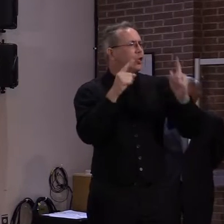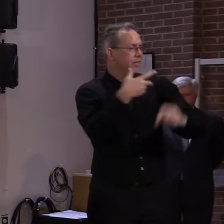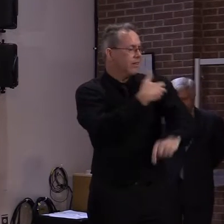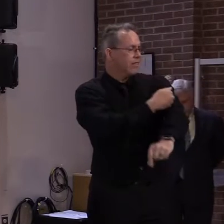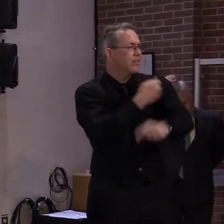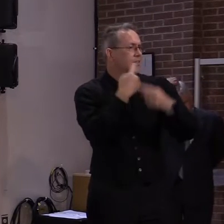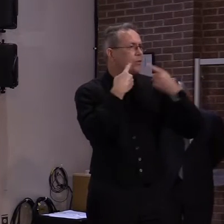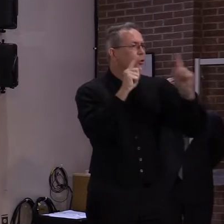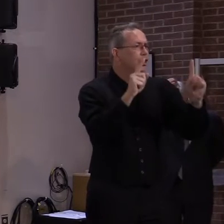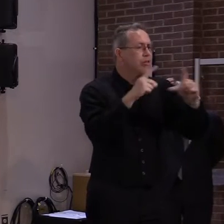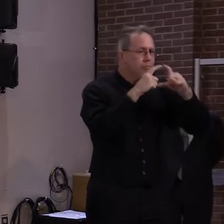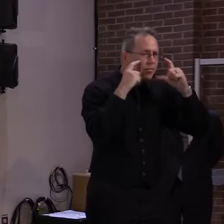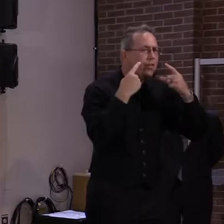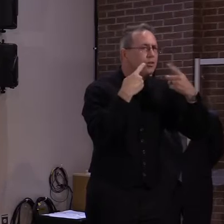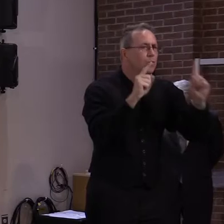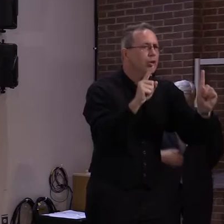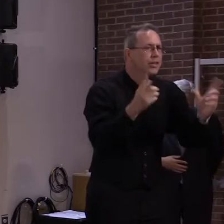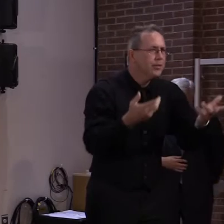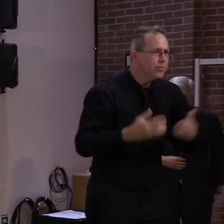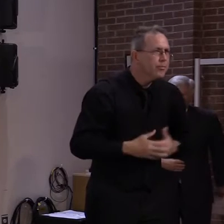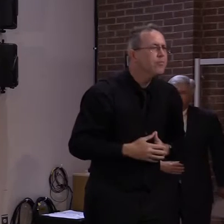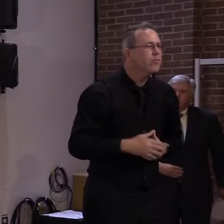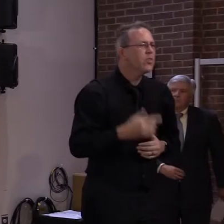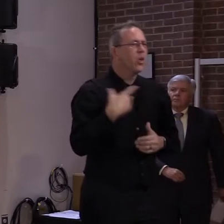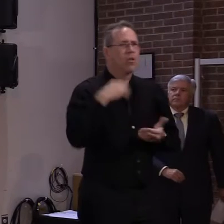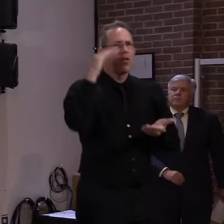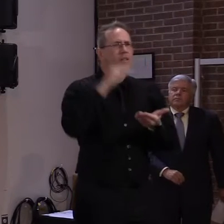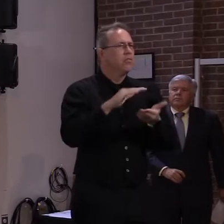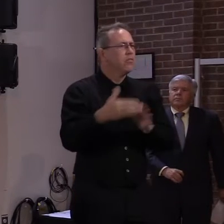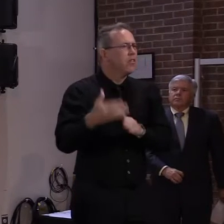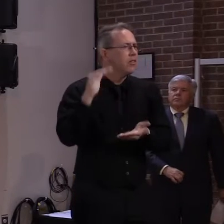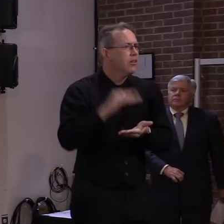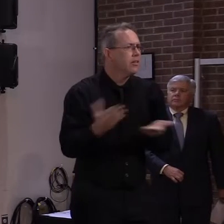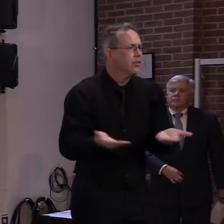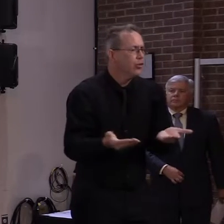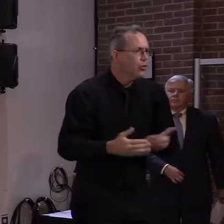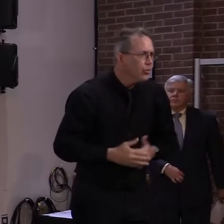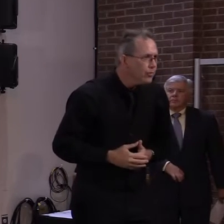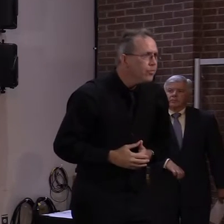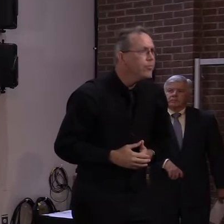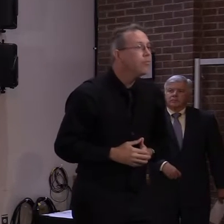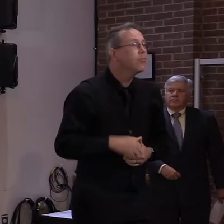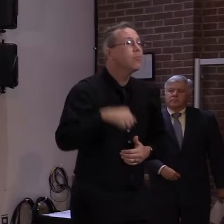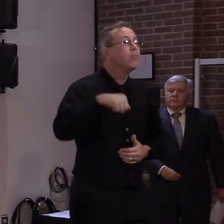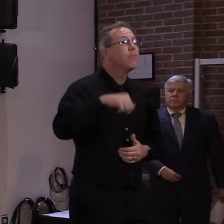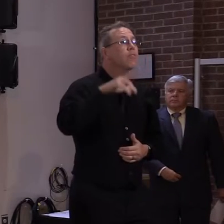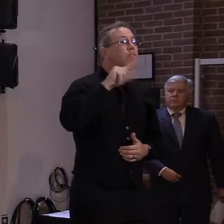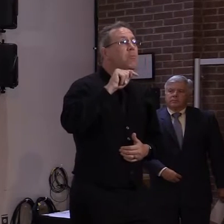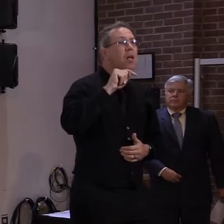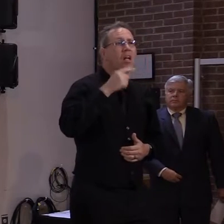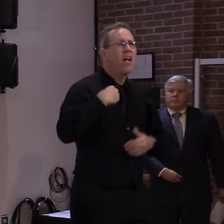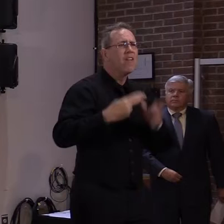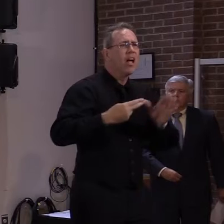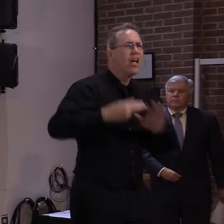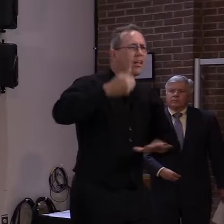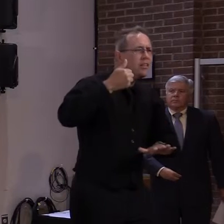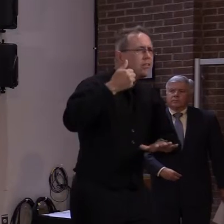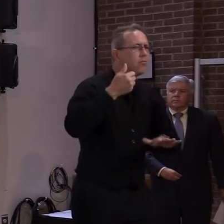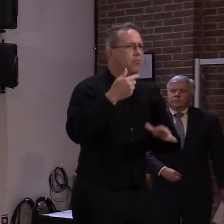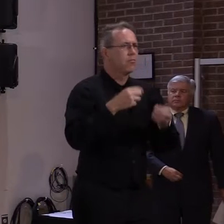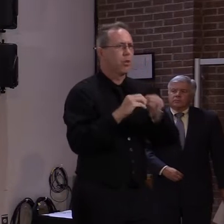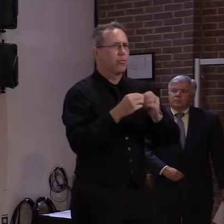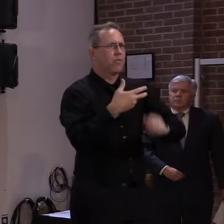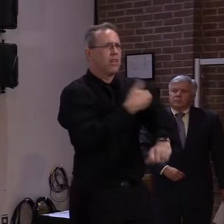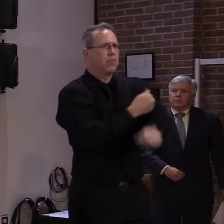few minutes, but Vermont continues to have the highest vaccination rates, hitting 85% of those eligible with at least